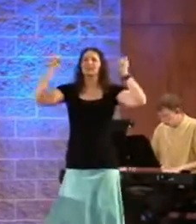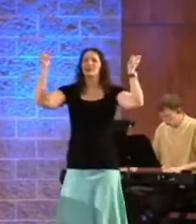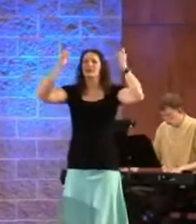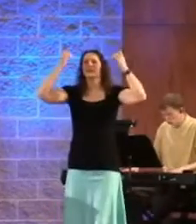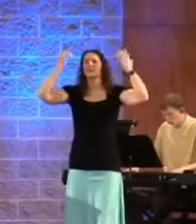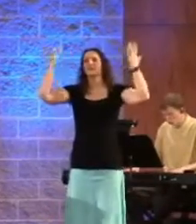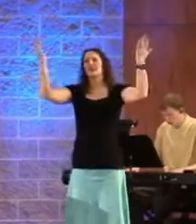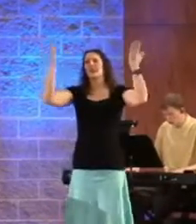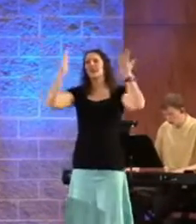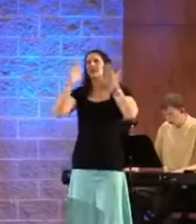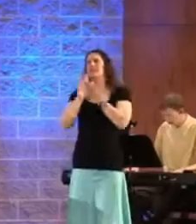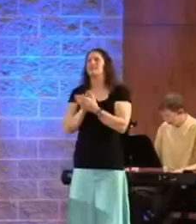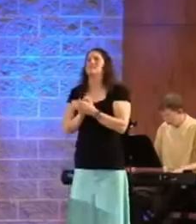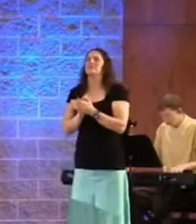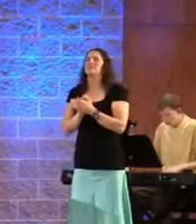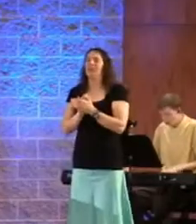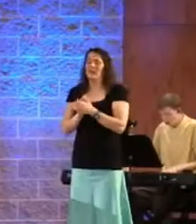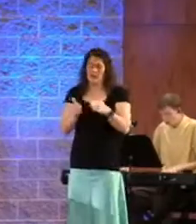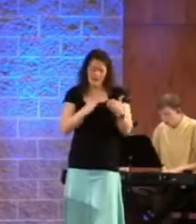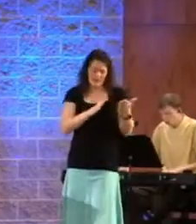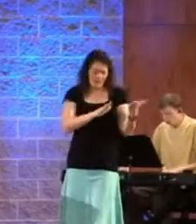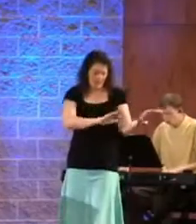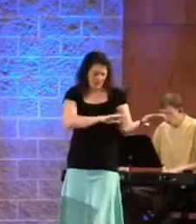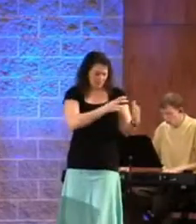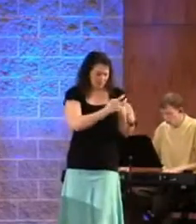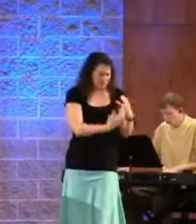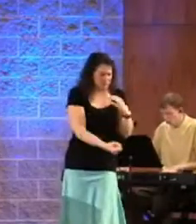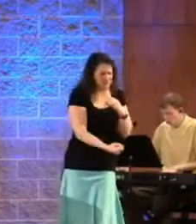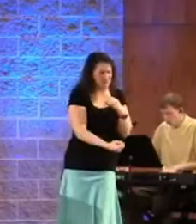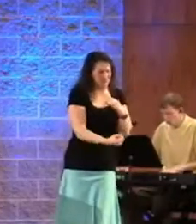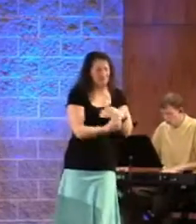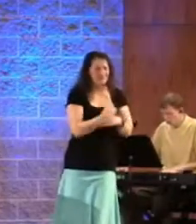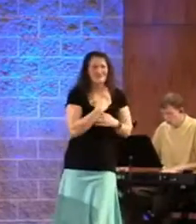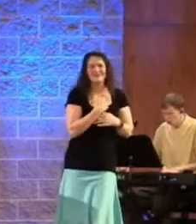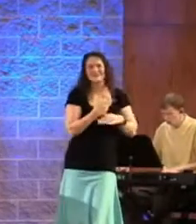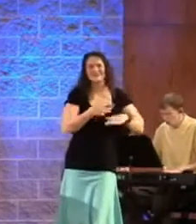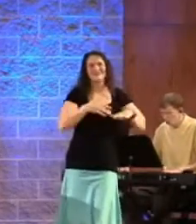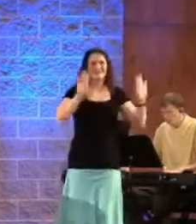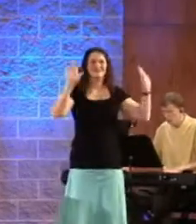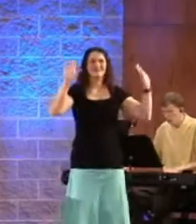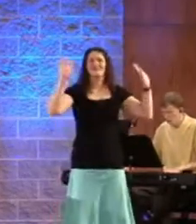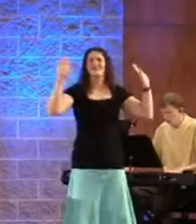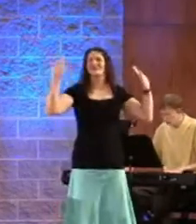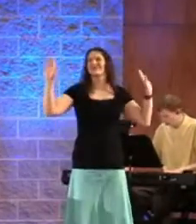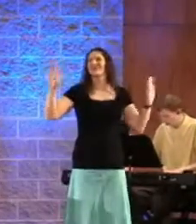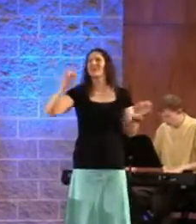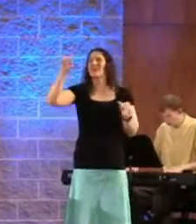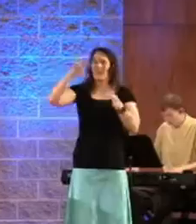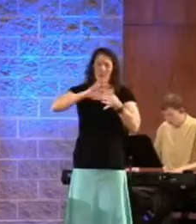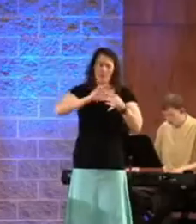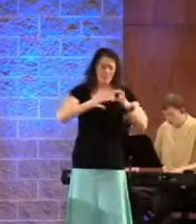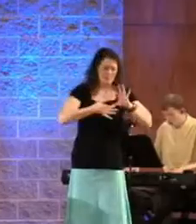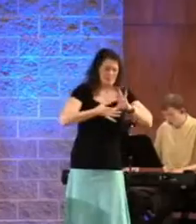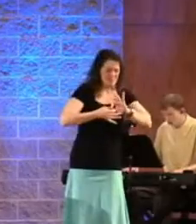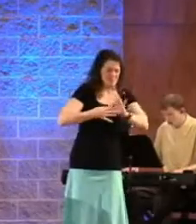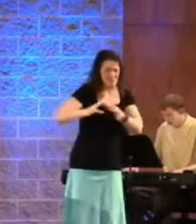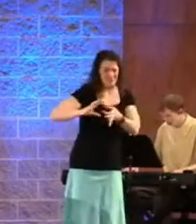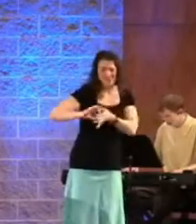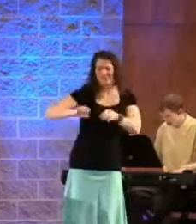Hallelujah. Death has lost its grip on me. You have broken every chain.